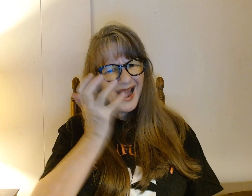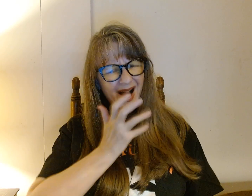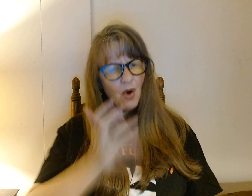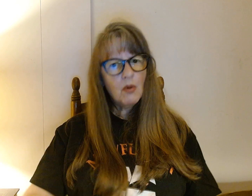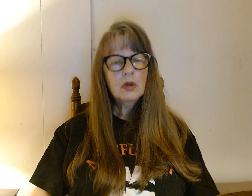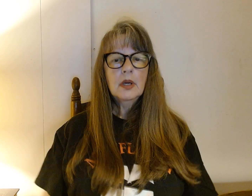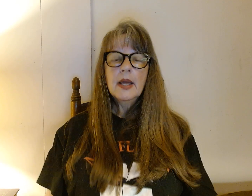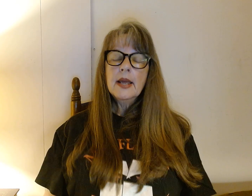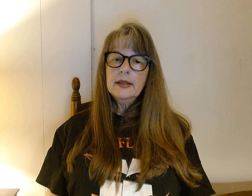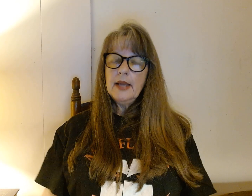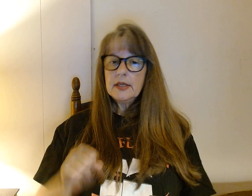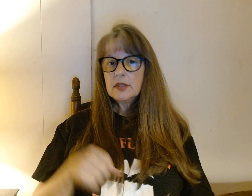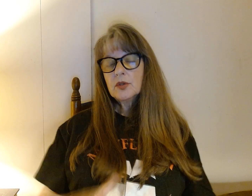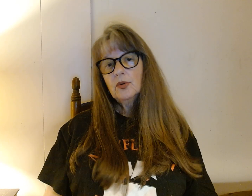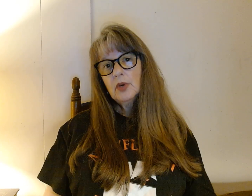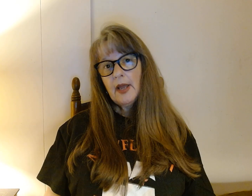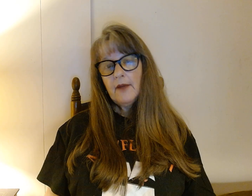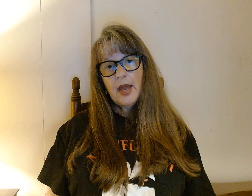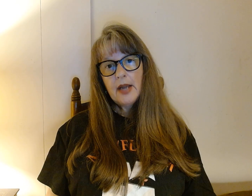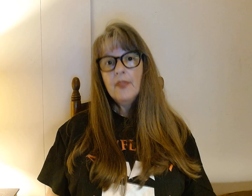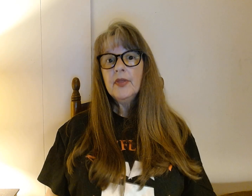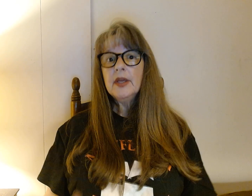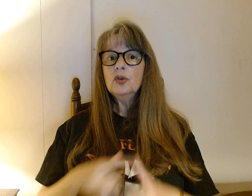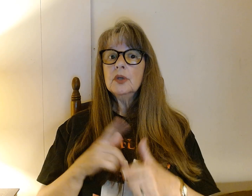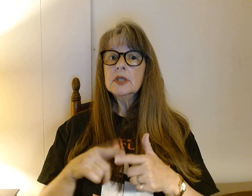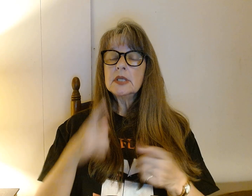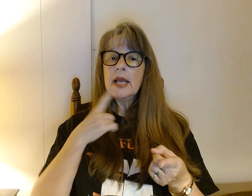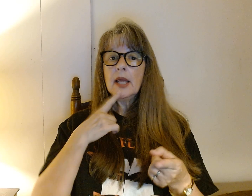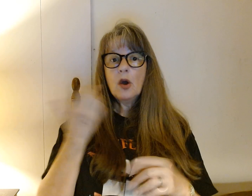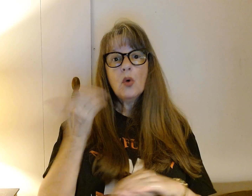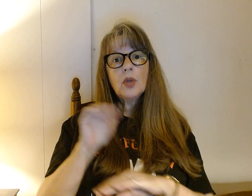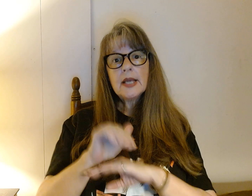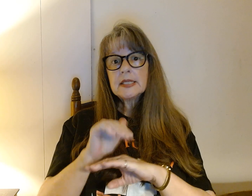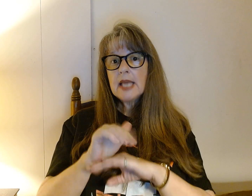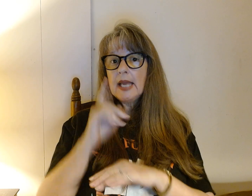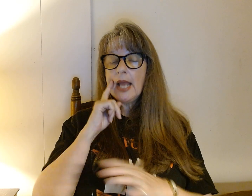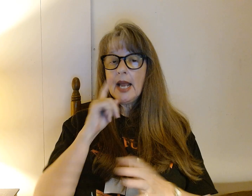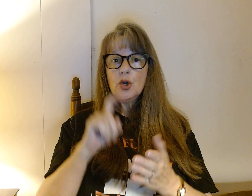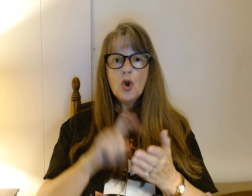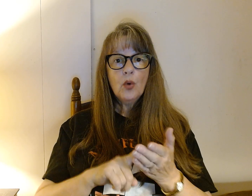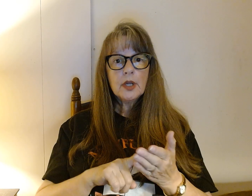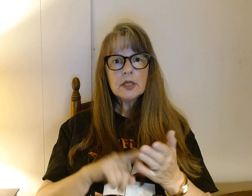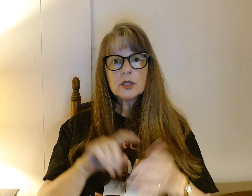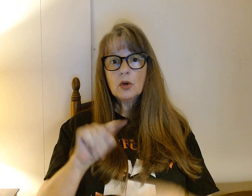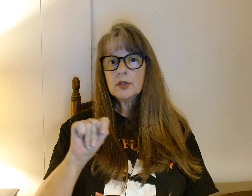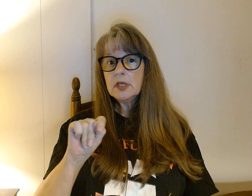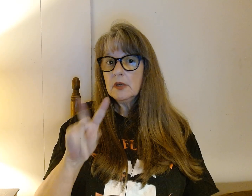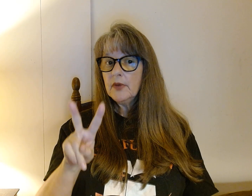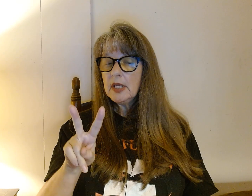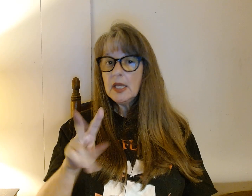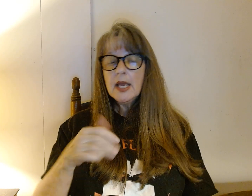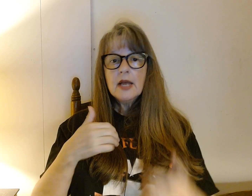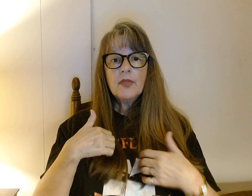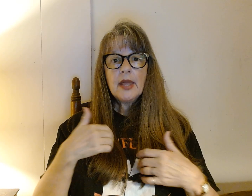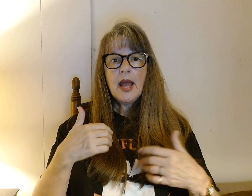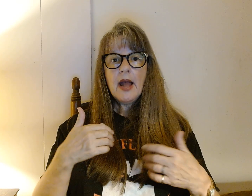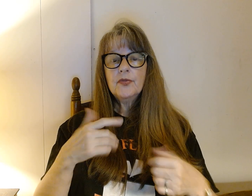Wow. Yes, so you could have that. And then you can say like, oh, last night I noticed on TV they had